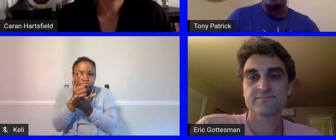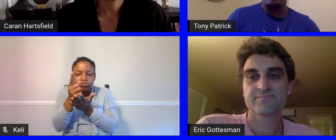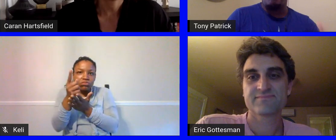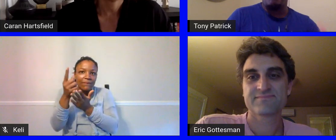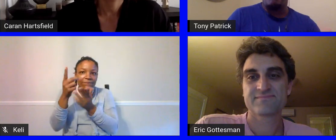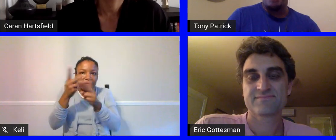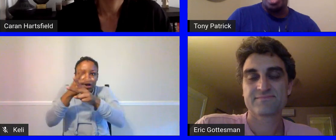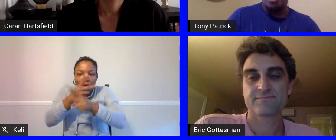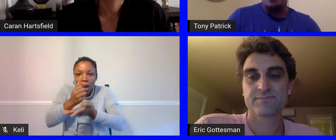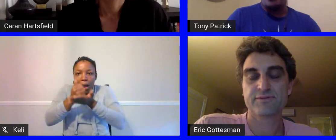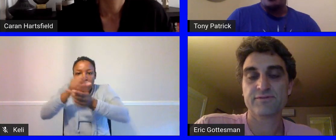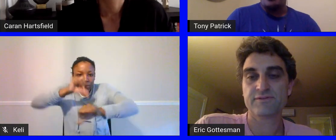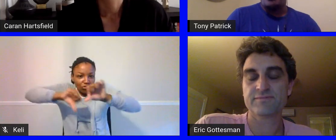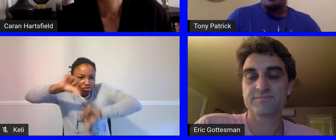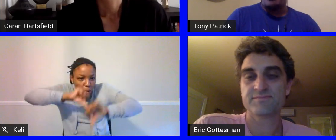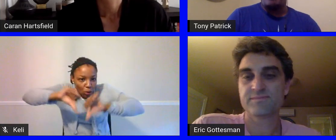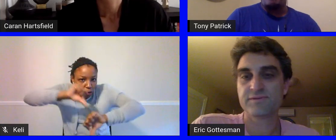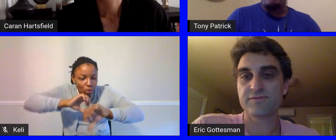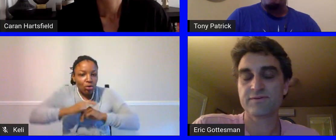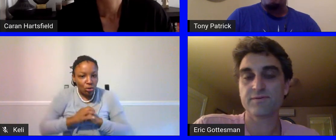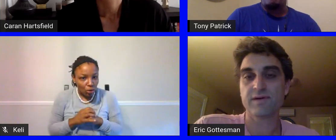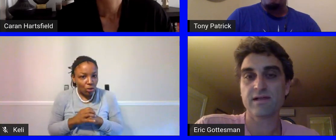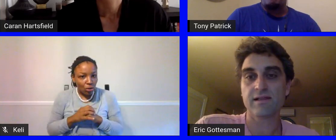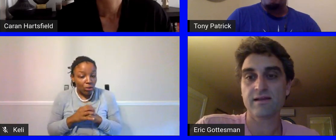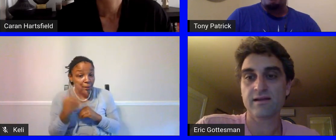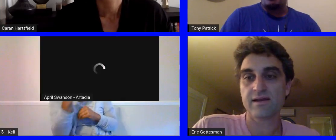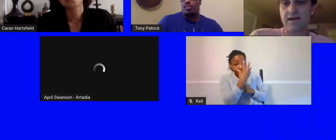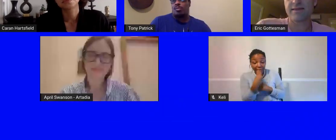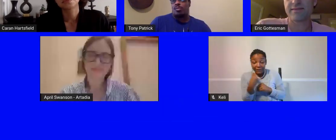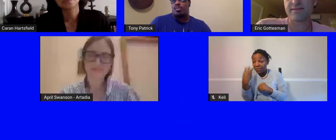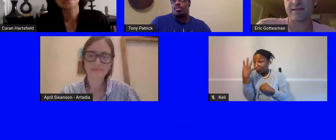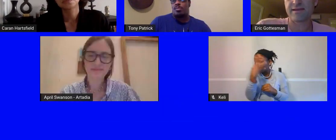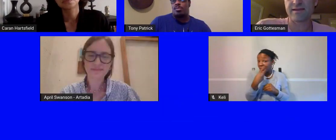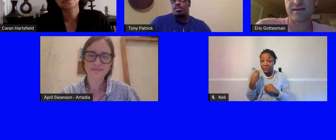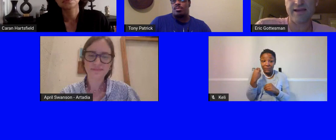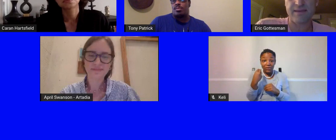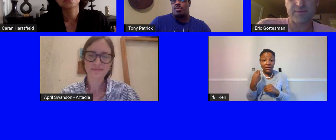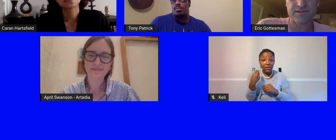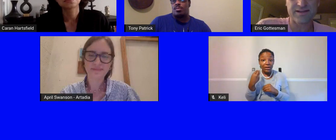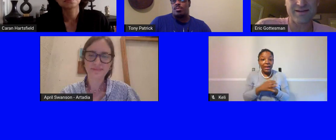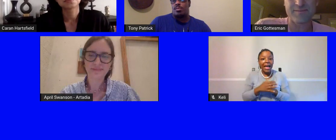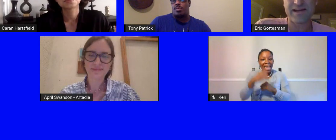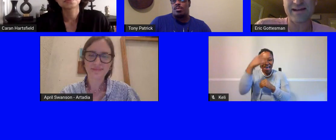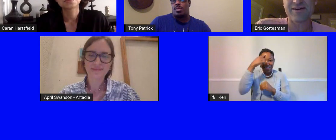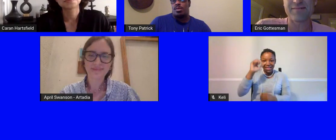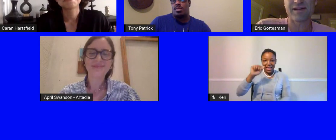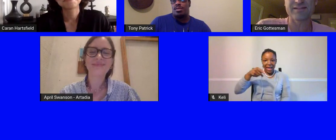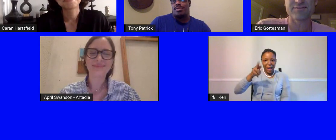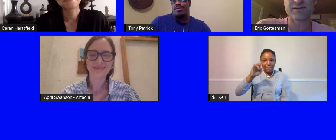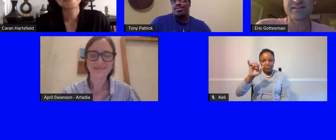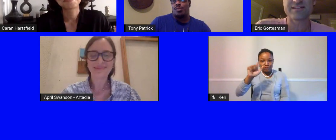so. Beautiful, beautiful. Well, I think April is going to come